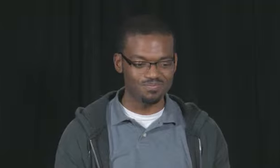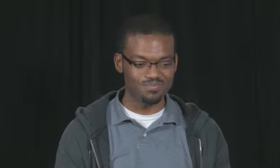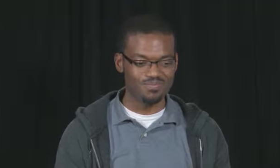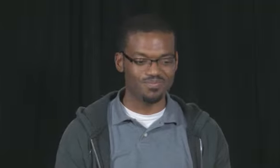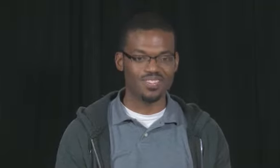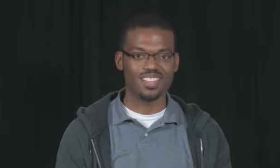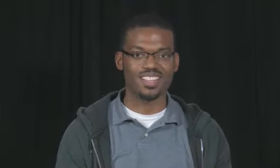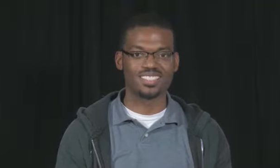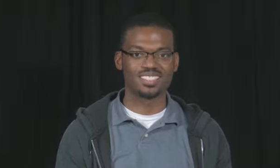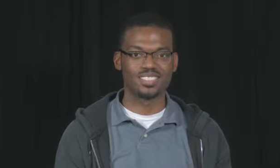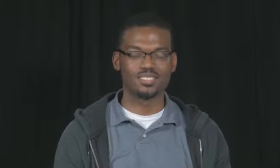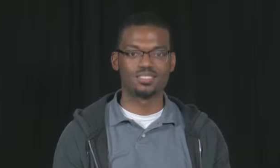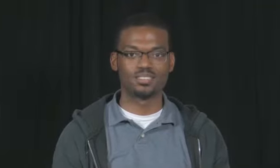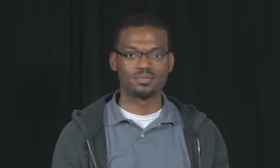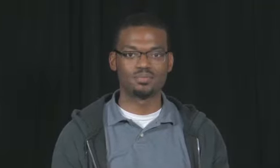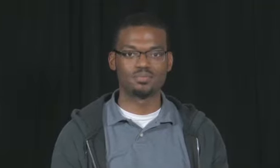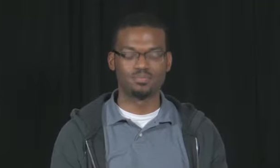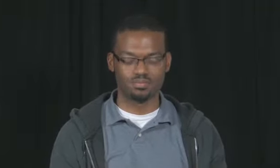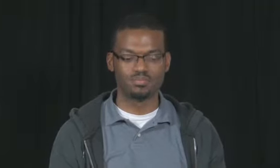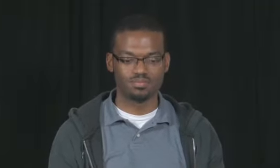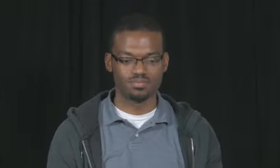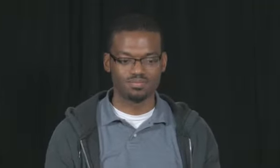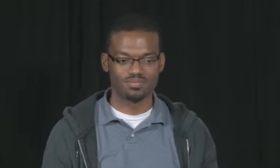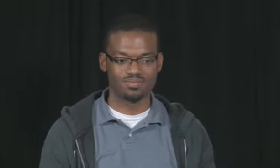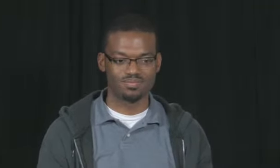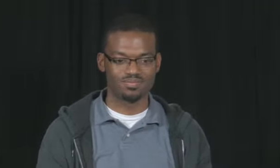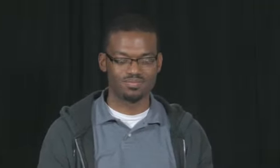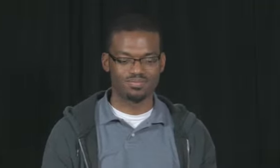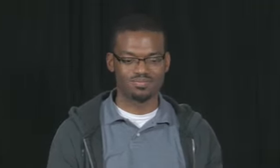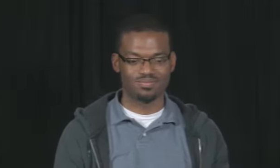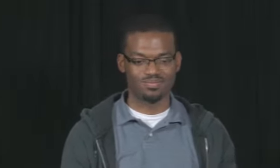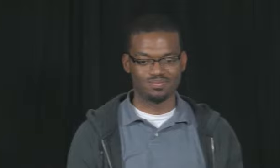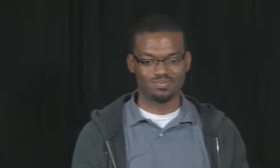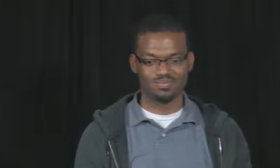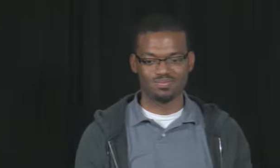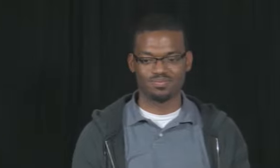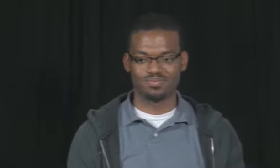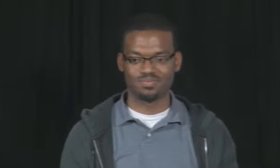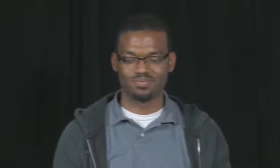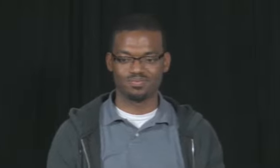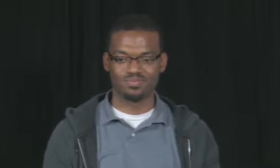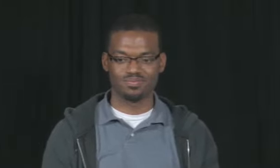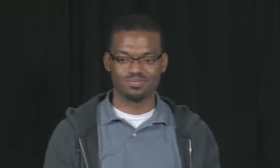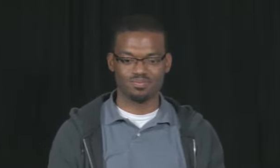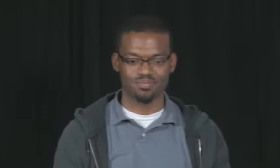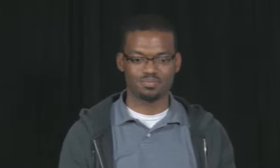The main thing is the thought, though. Stay on the thought. Mm-hmm. Don't lose the thought because you're thinking of tuning and all this. Stay on the